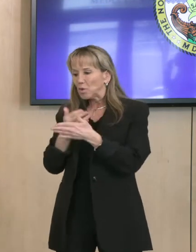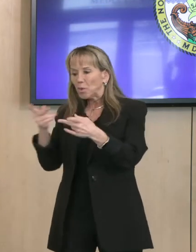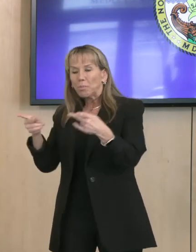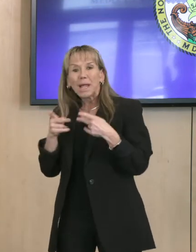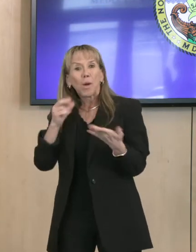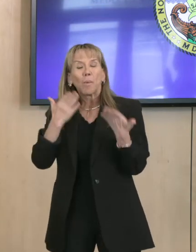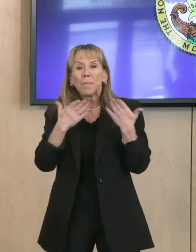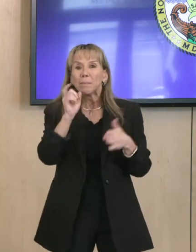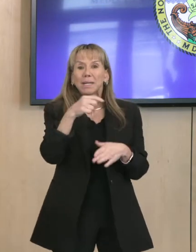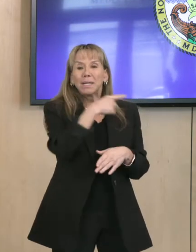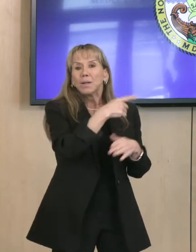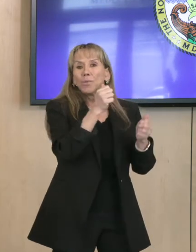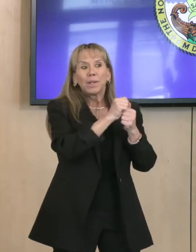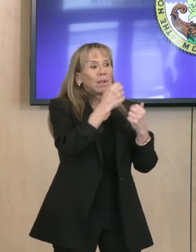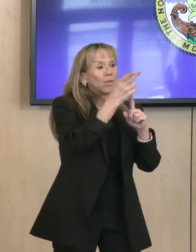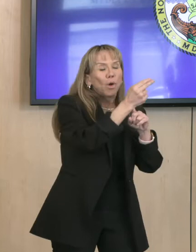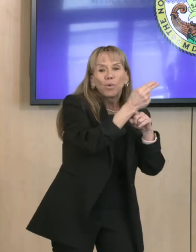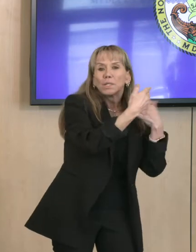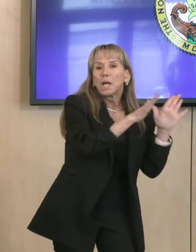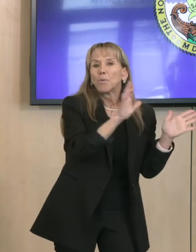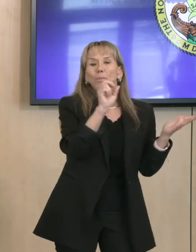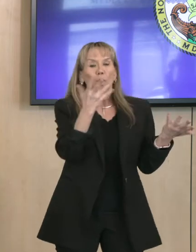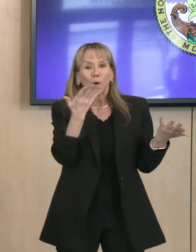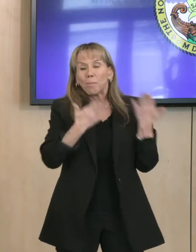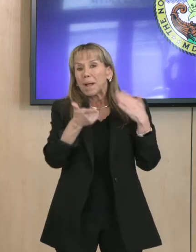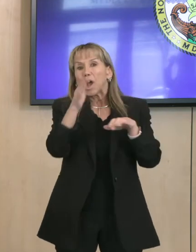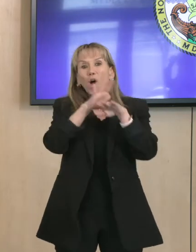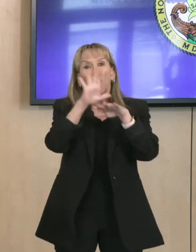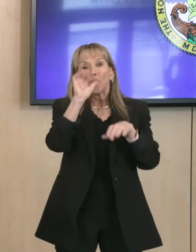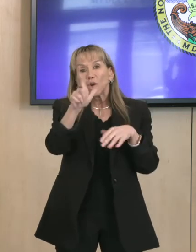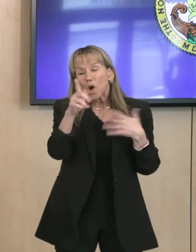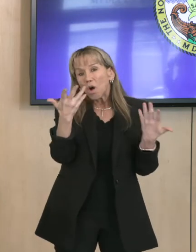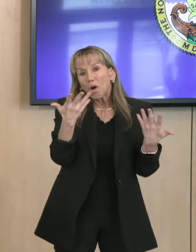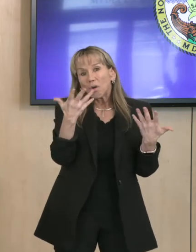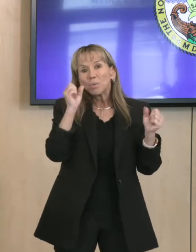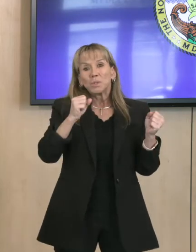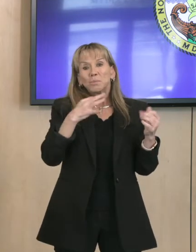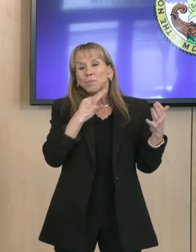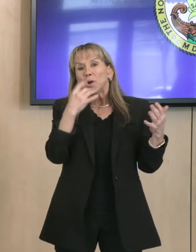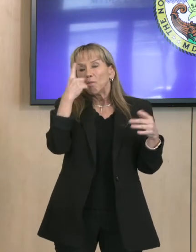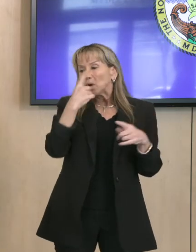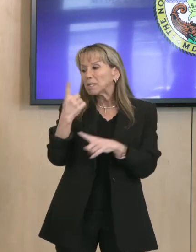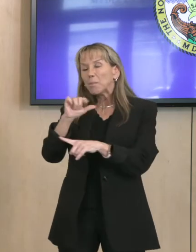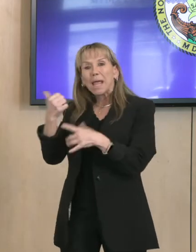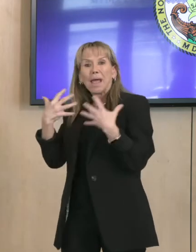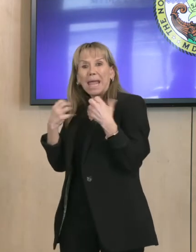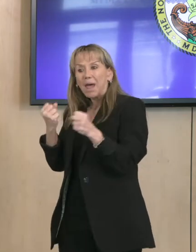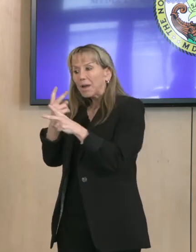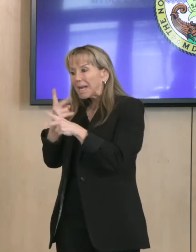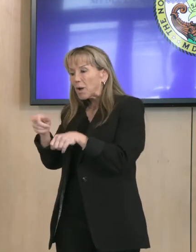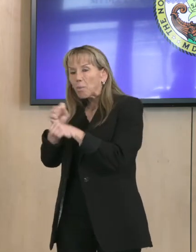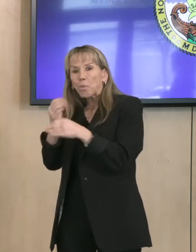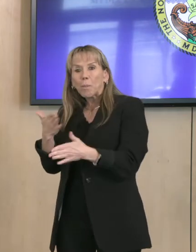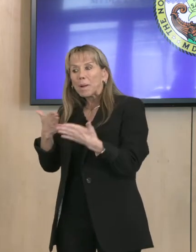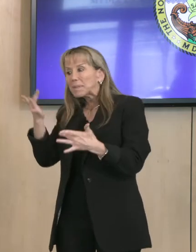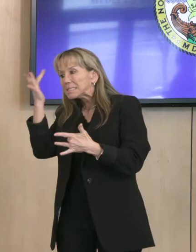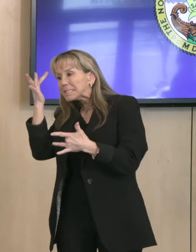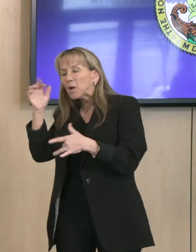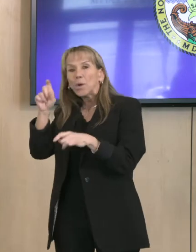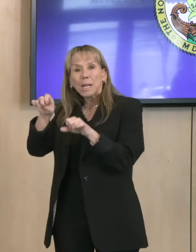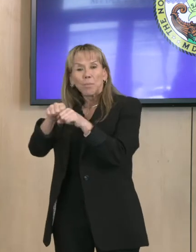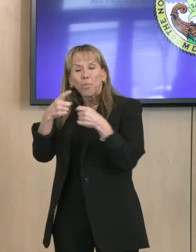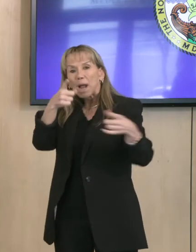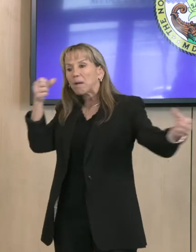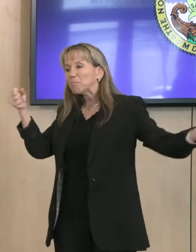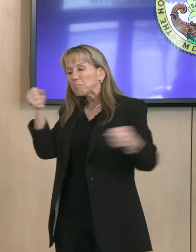motel room or a different type structure, or you could be on call to fill in for a traditional healthcare worker who is either ill or needs a break.